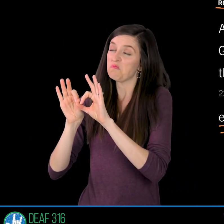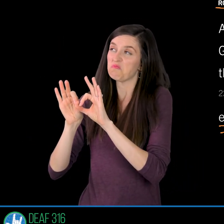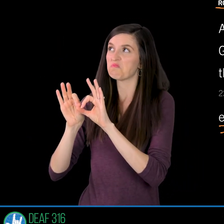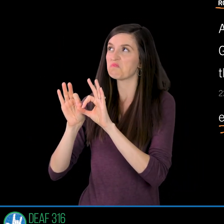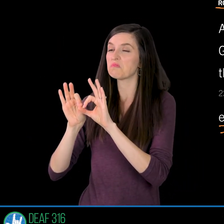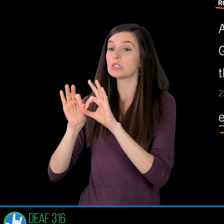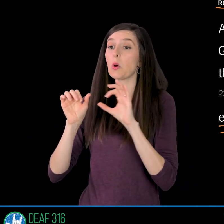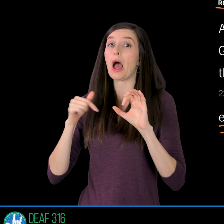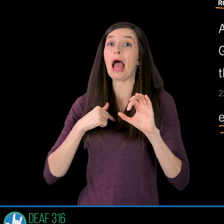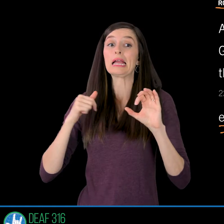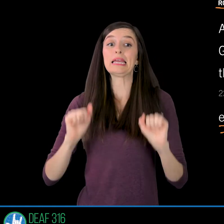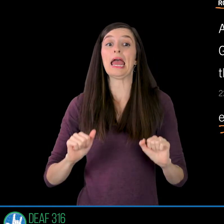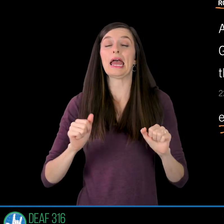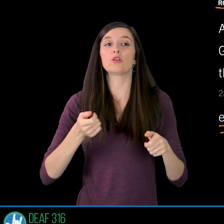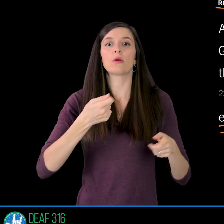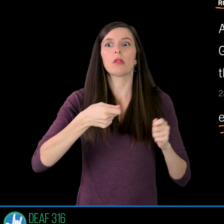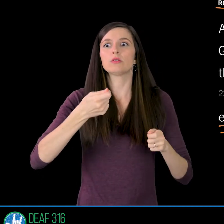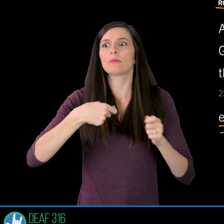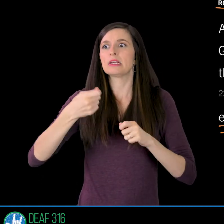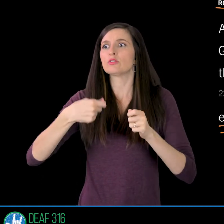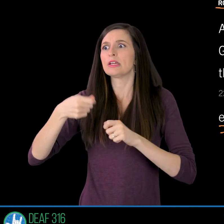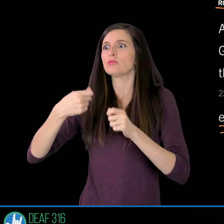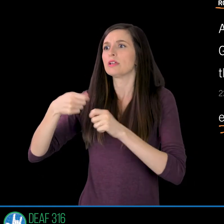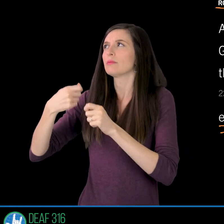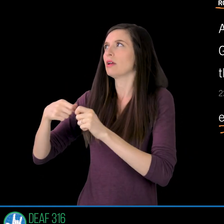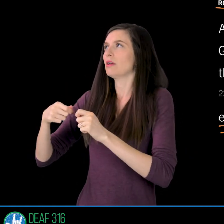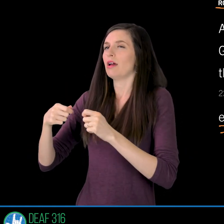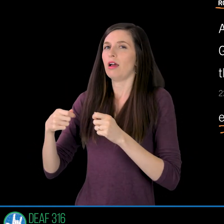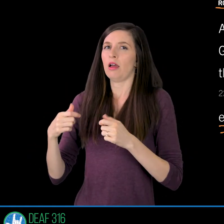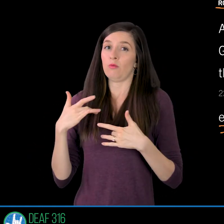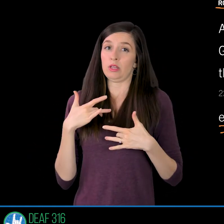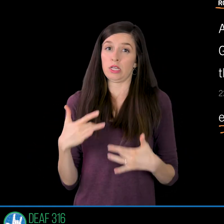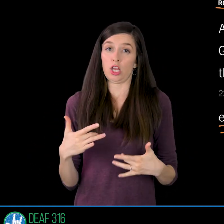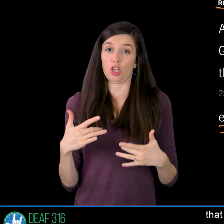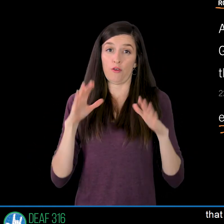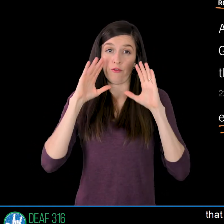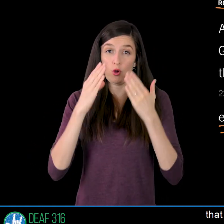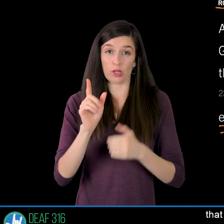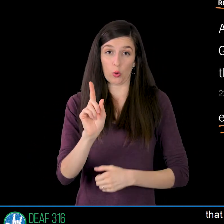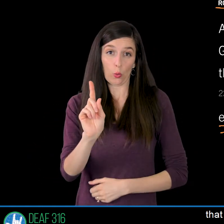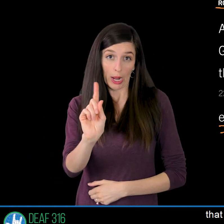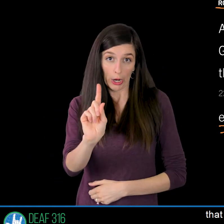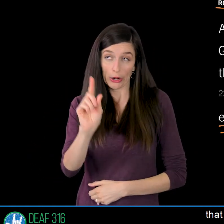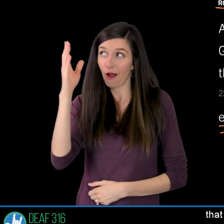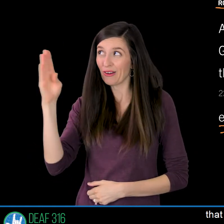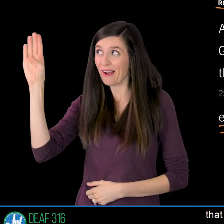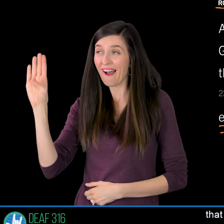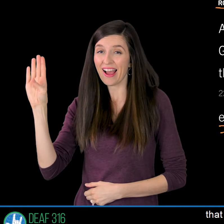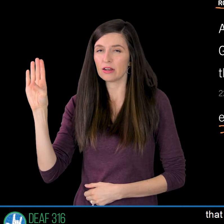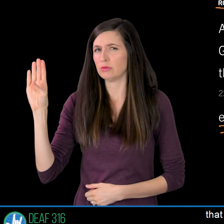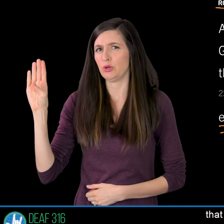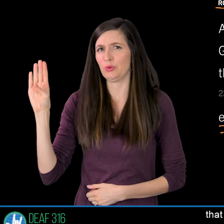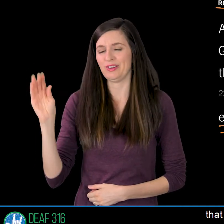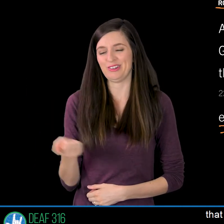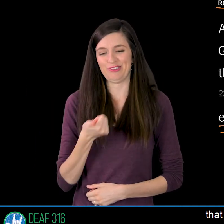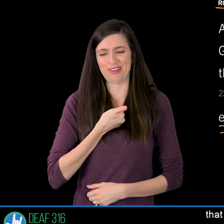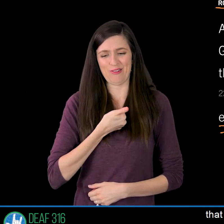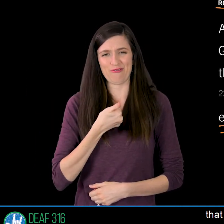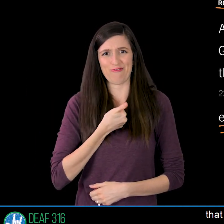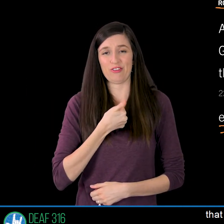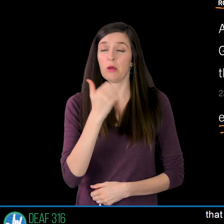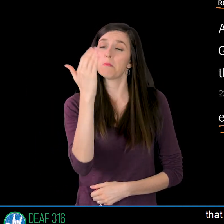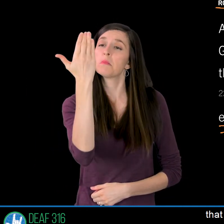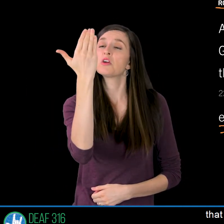and instead all kinds of replacements for God, especially the one in the mirror that we love to see enhanced and